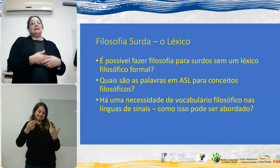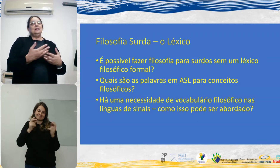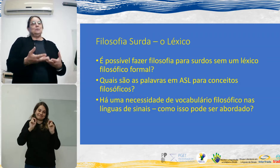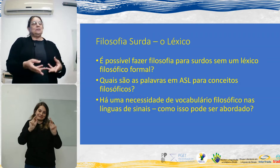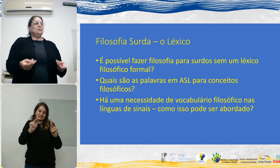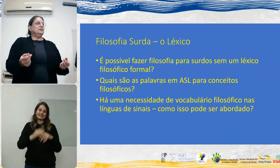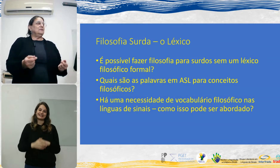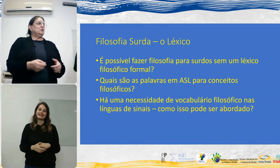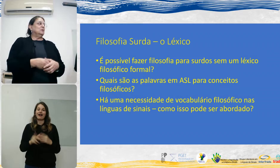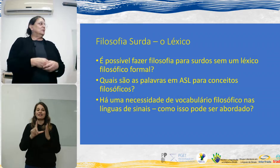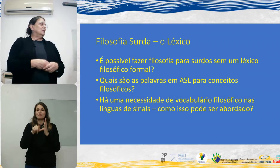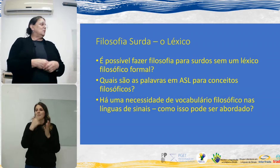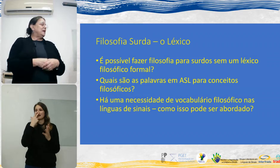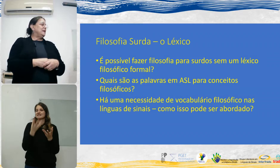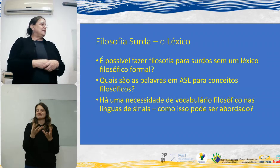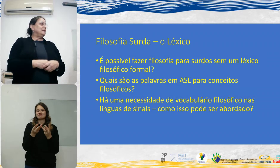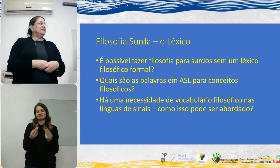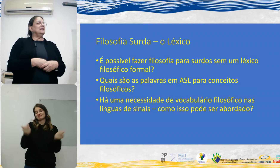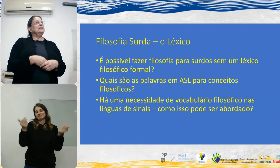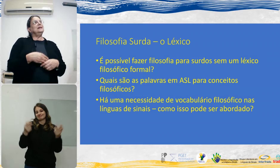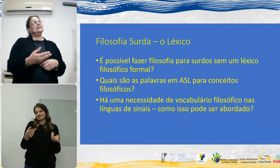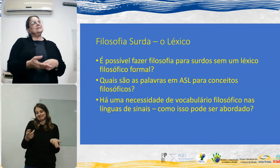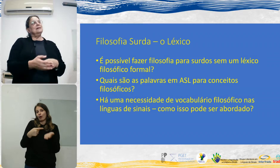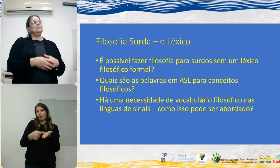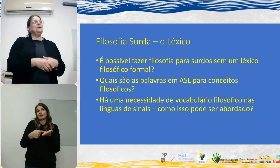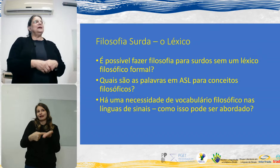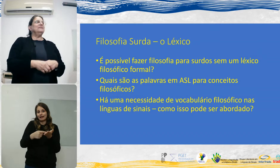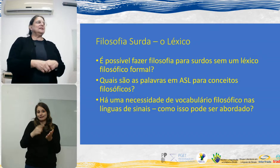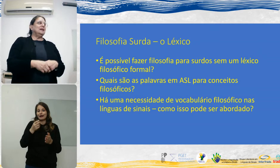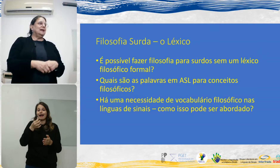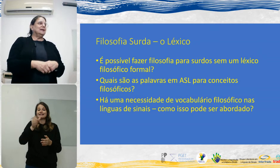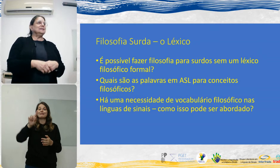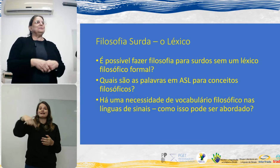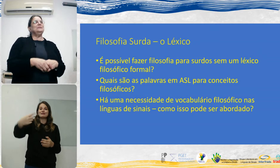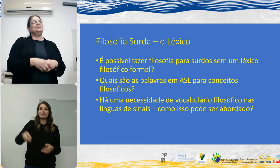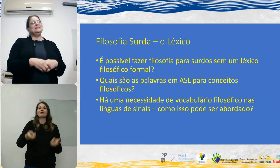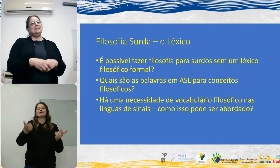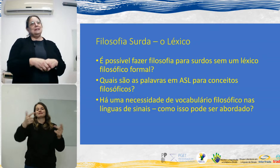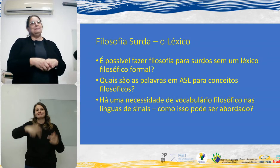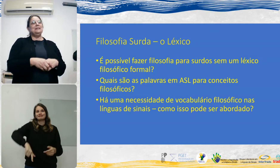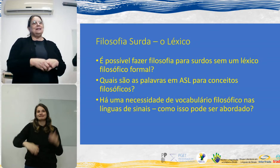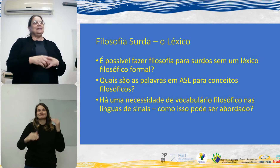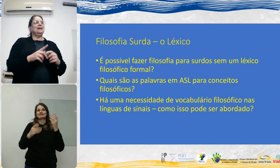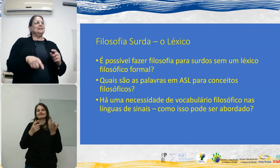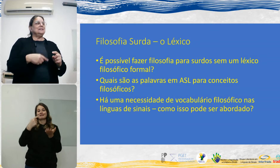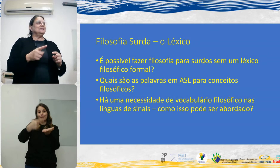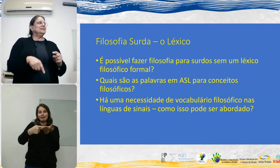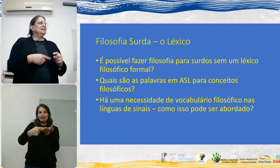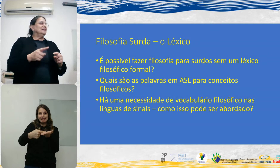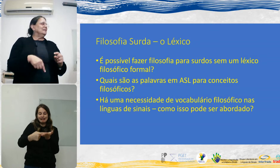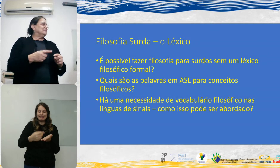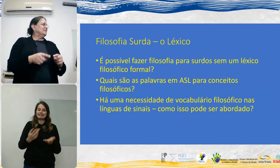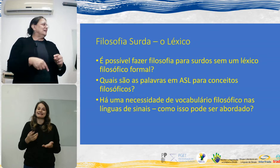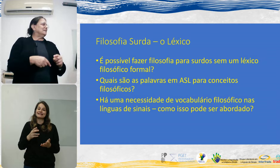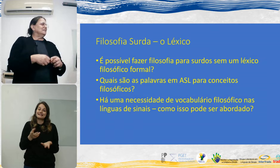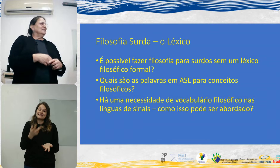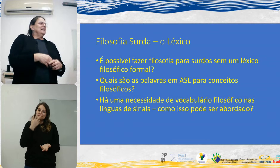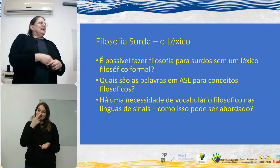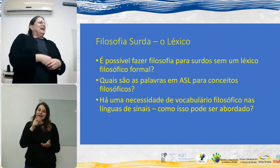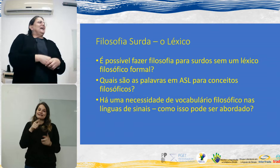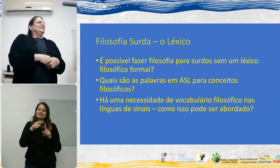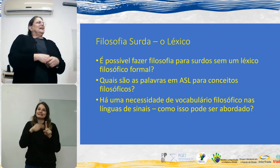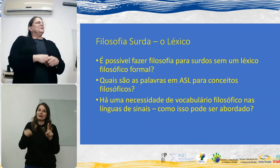then it would sort of go away, and then the next time we have a class, we do the same thing, and it's this